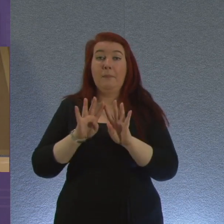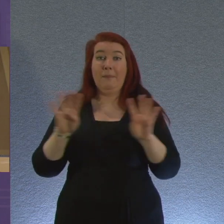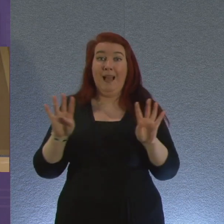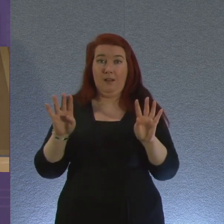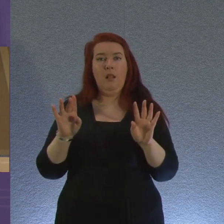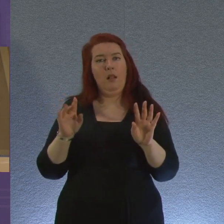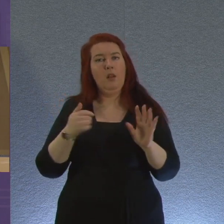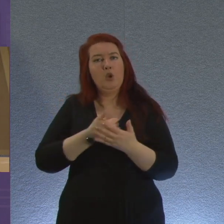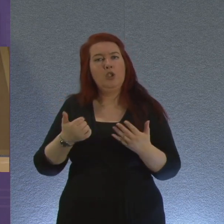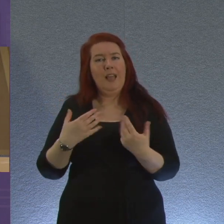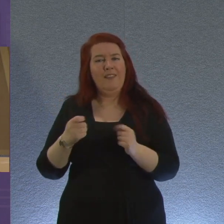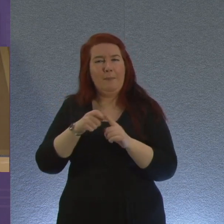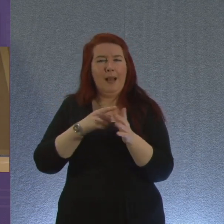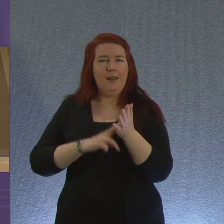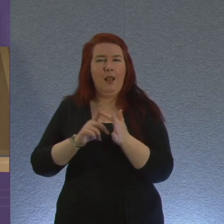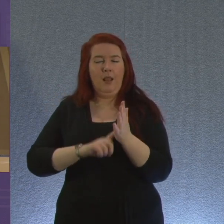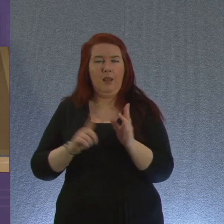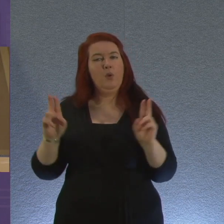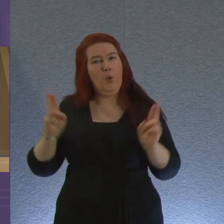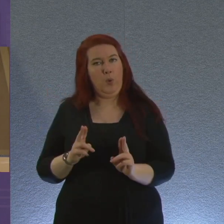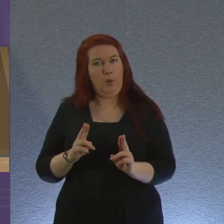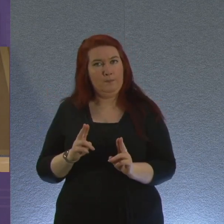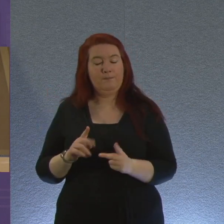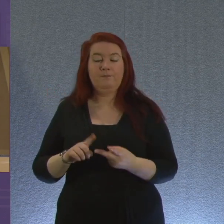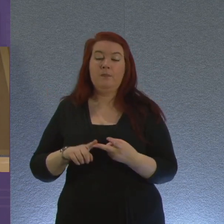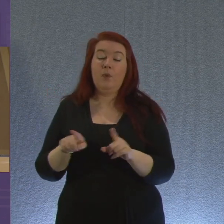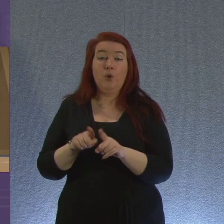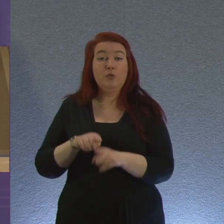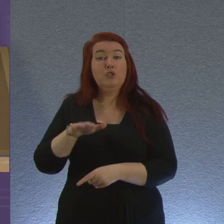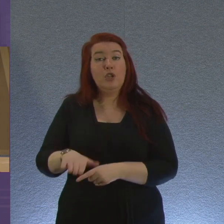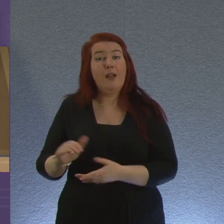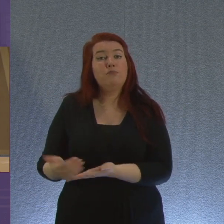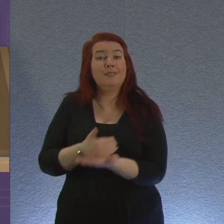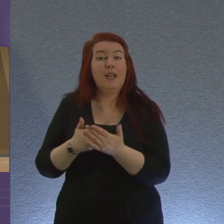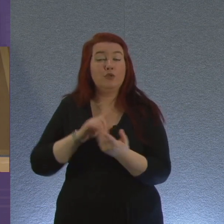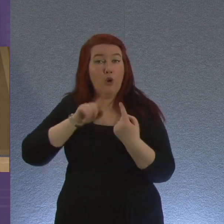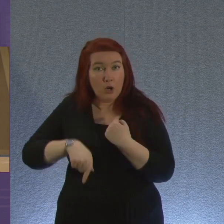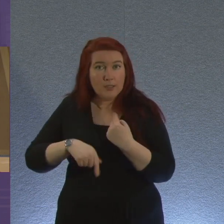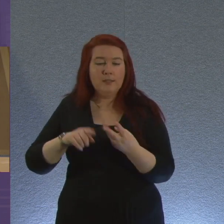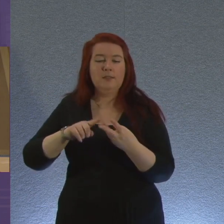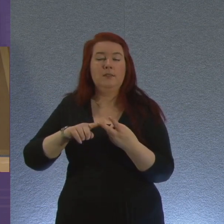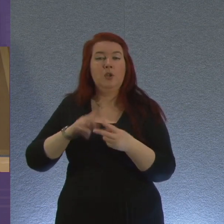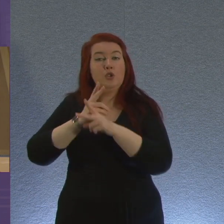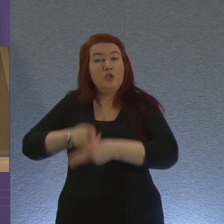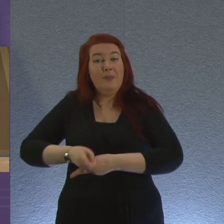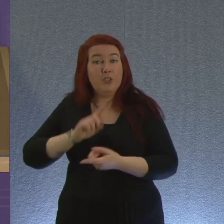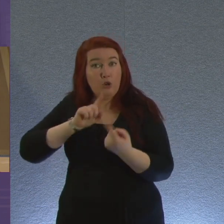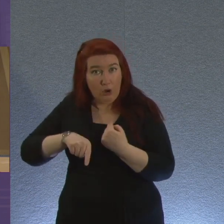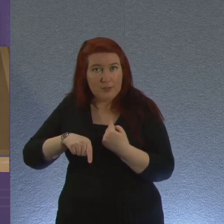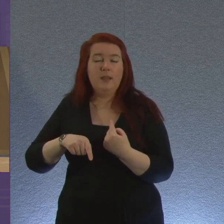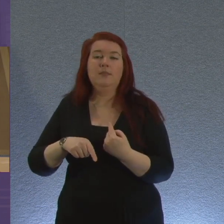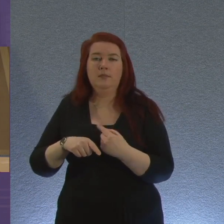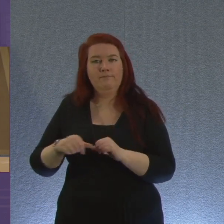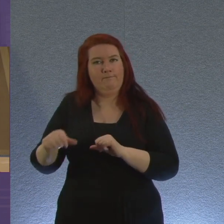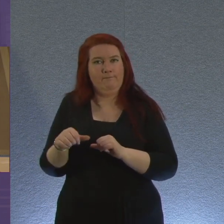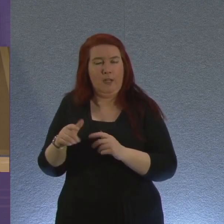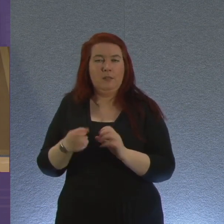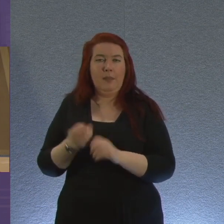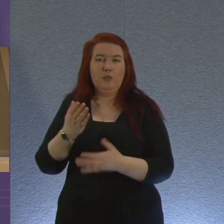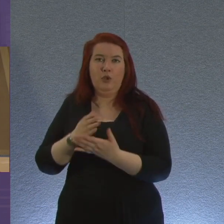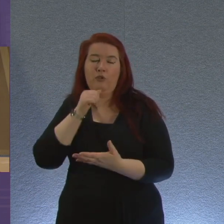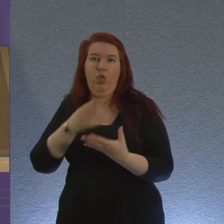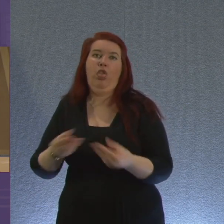required. Alterations to child protection orders and supervision orders to prevent them from lapsing are included, and again these